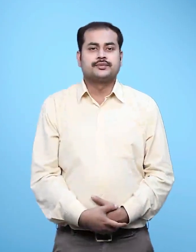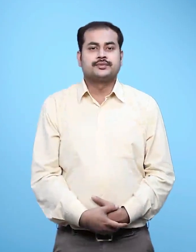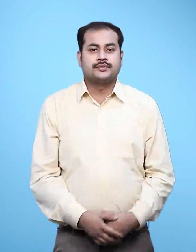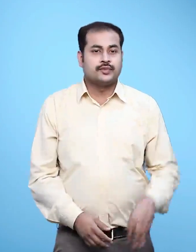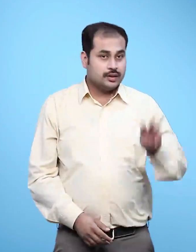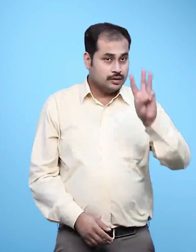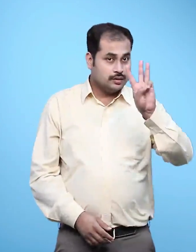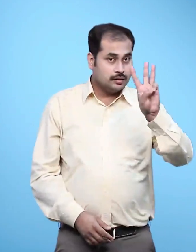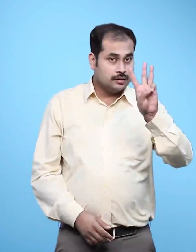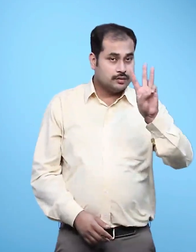Instruction 3